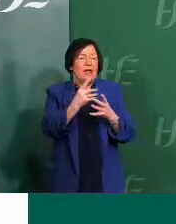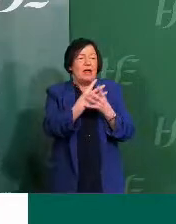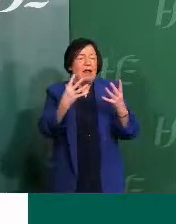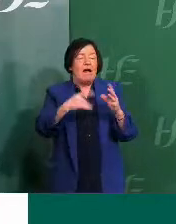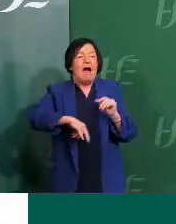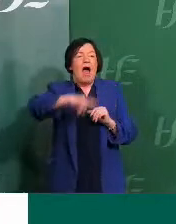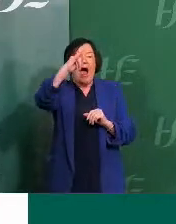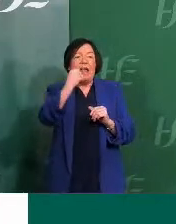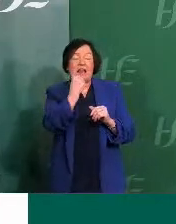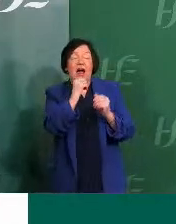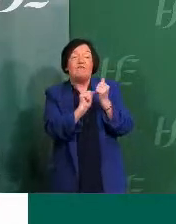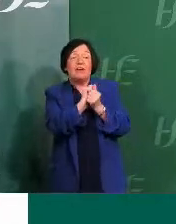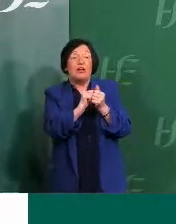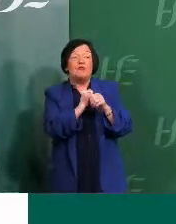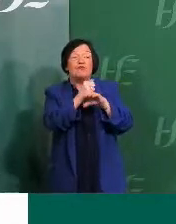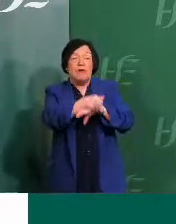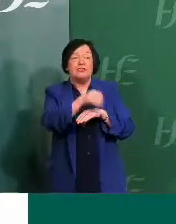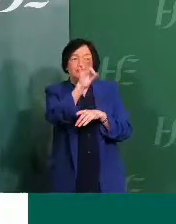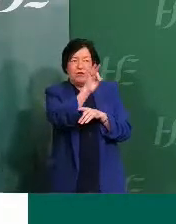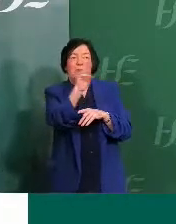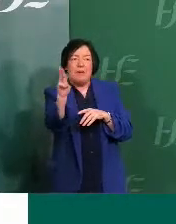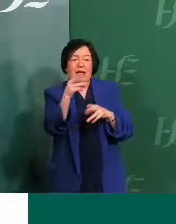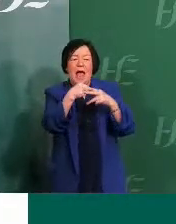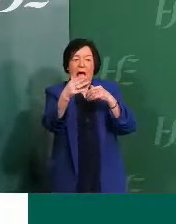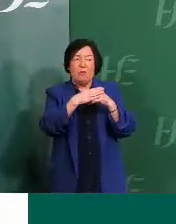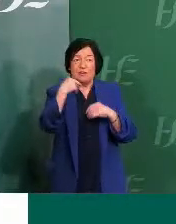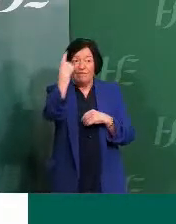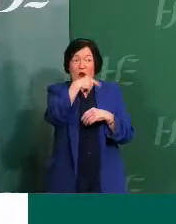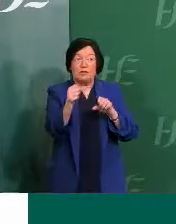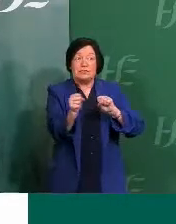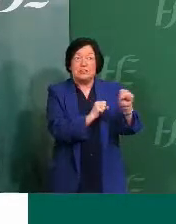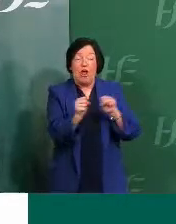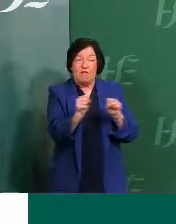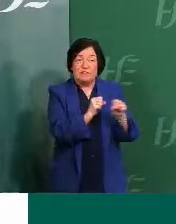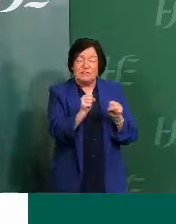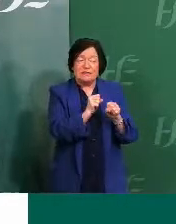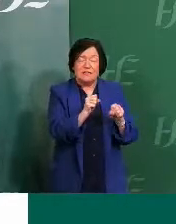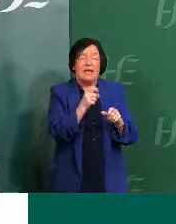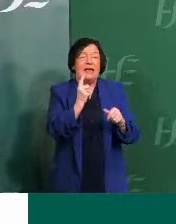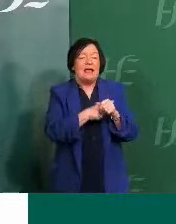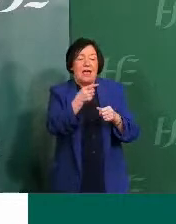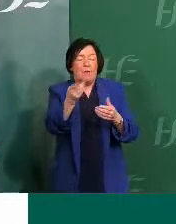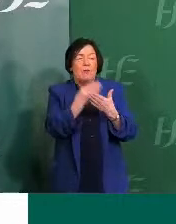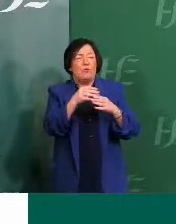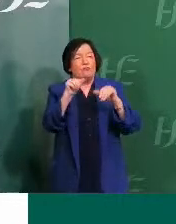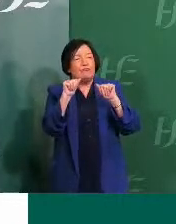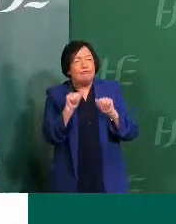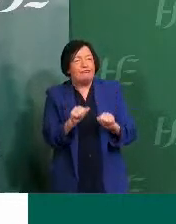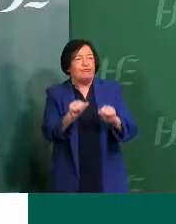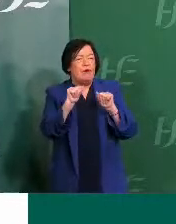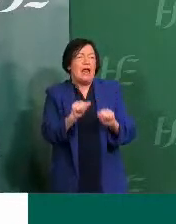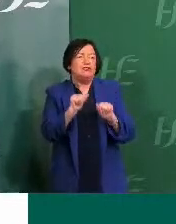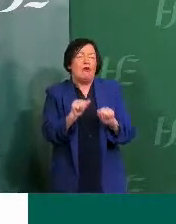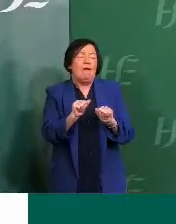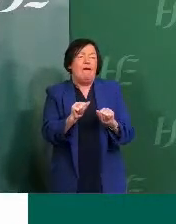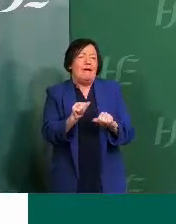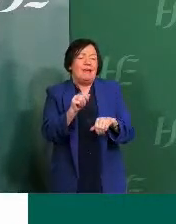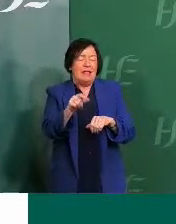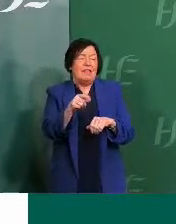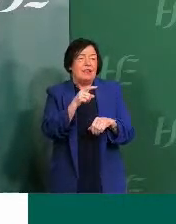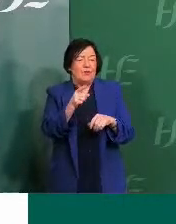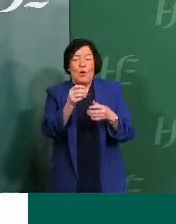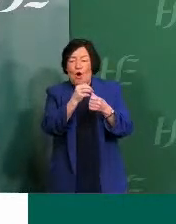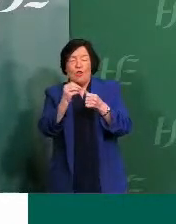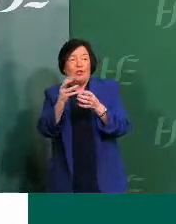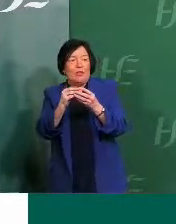very high levels of activity across the GP out of hours services. And again, that is putting pressure on them at a time where they are doing